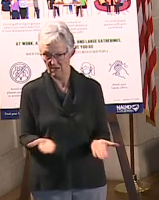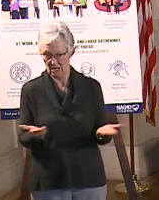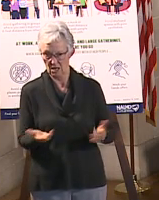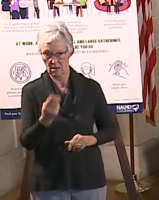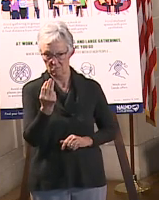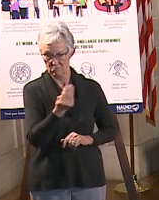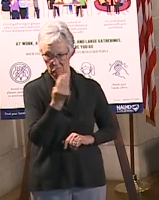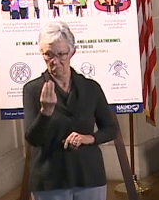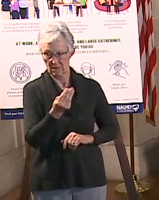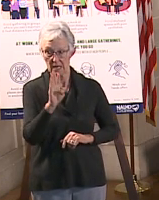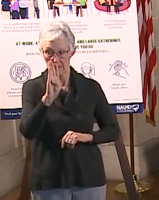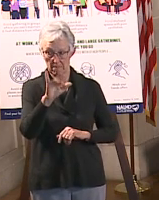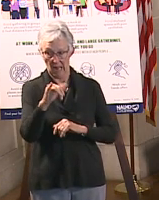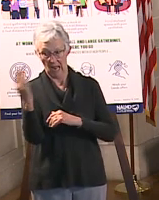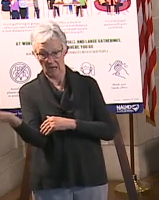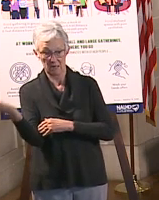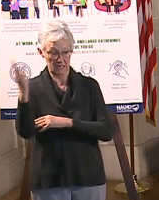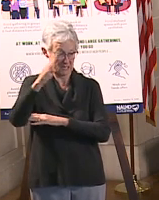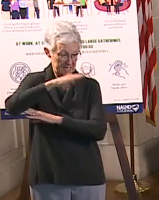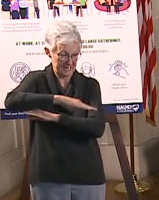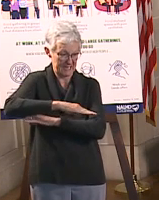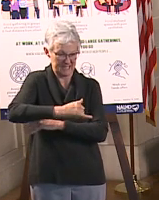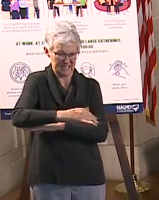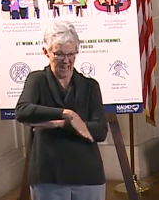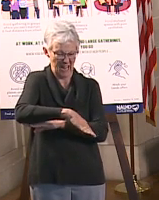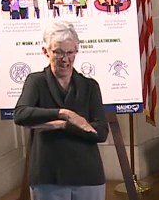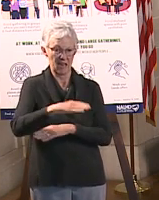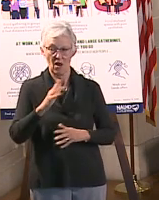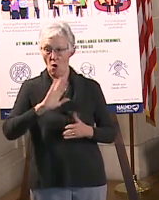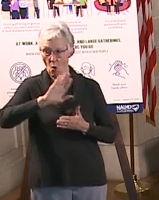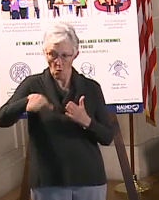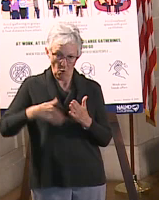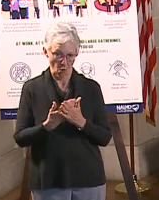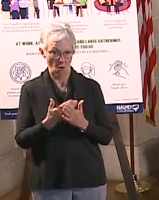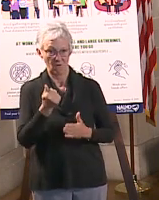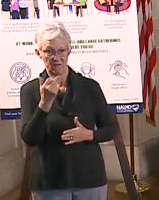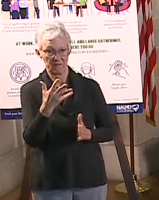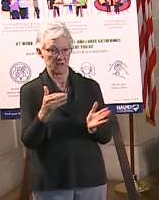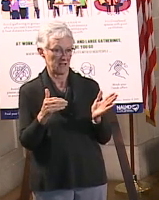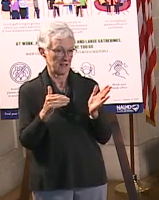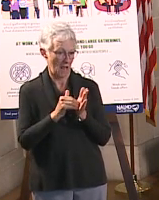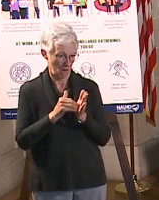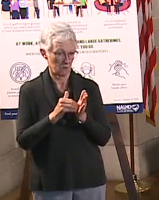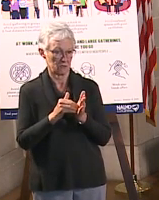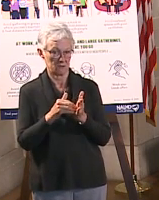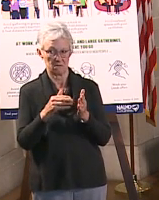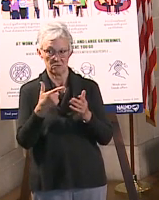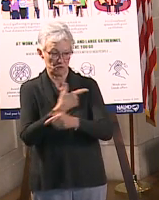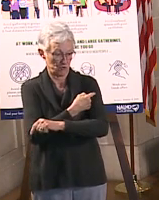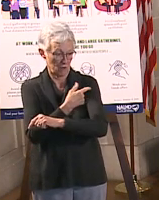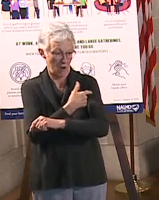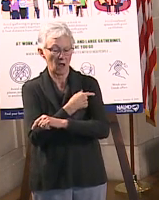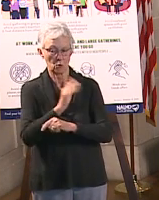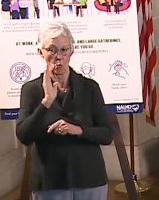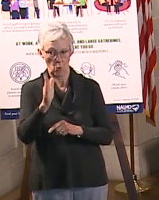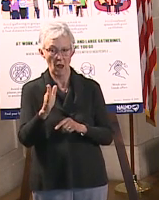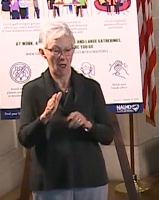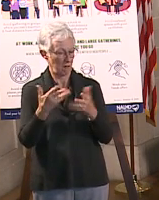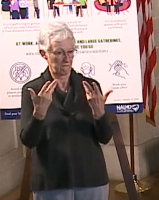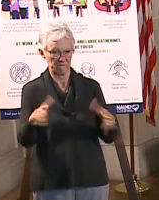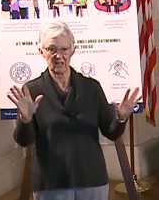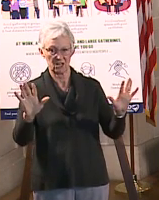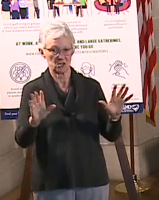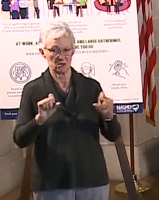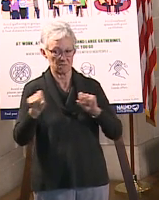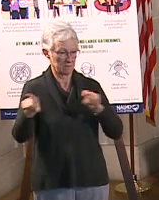today, we should have all 15,600 doses in the hands of hospitals who received the first allocations. As of 9